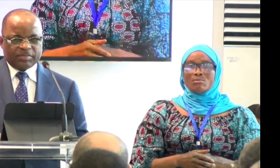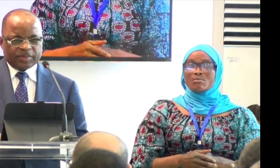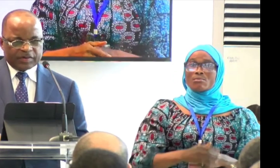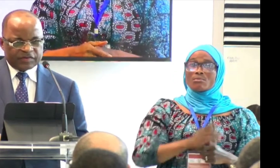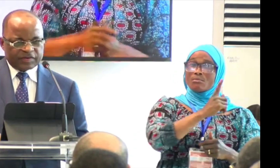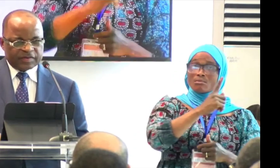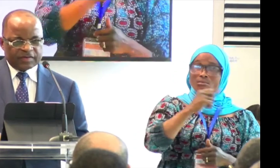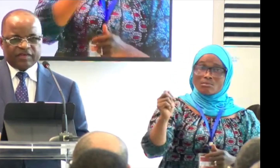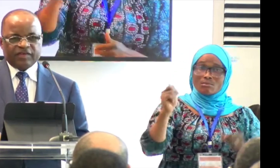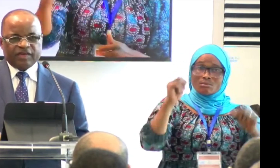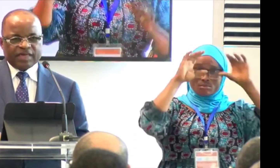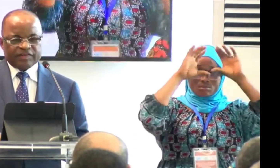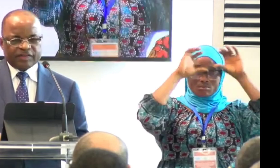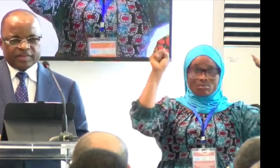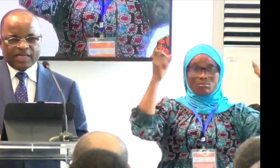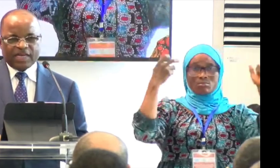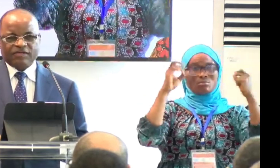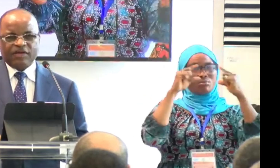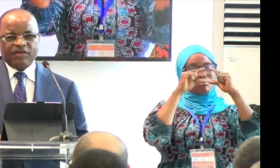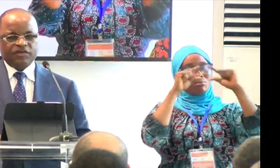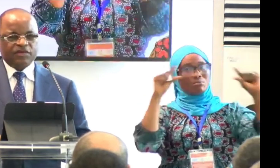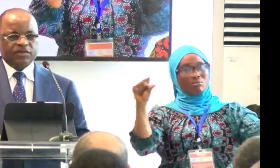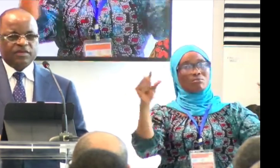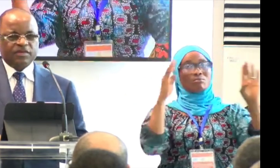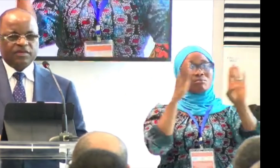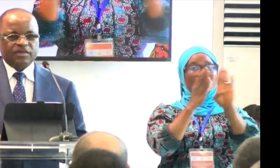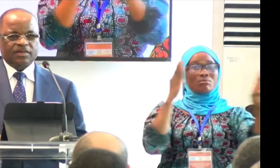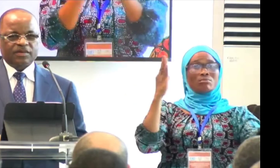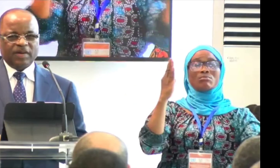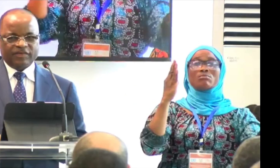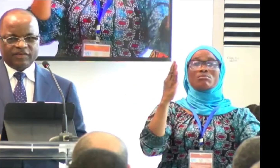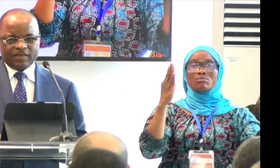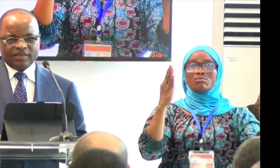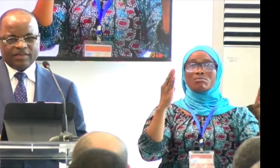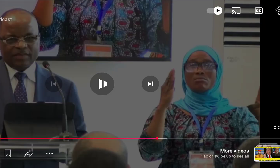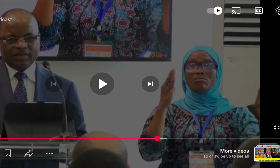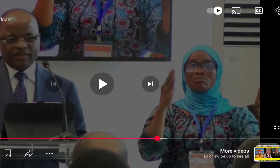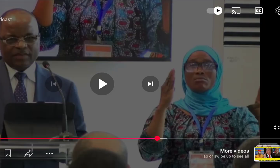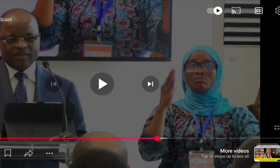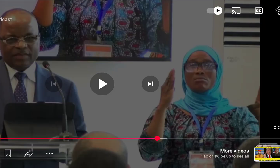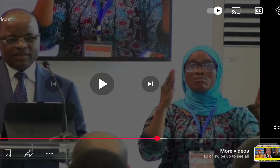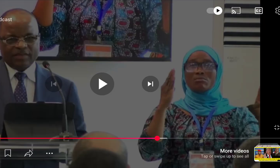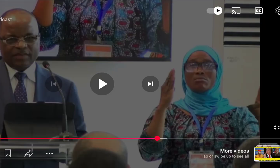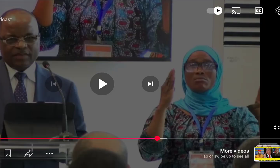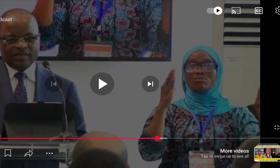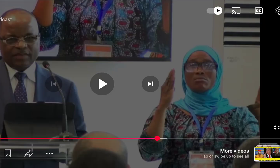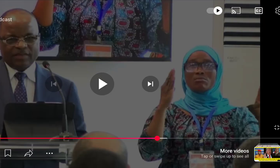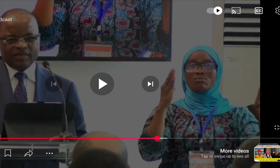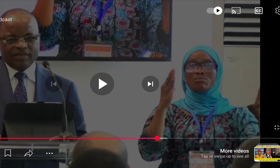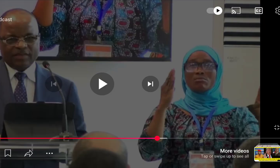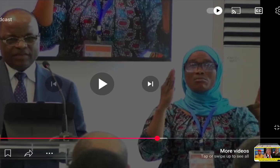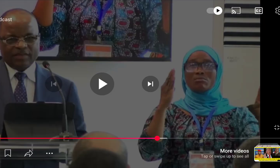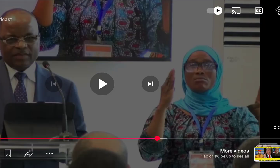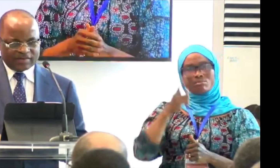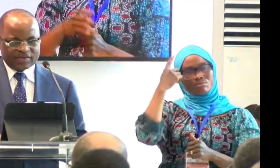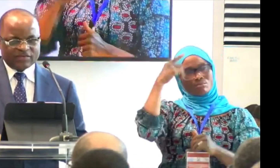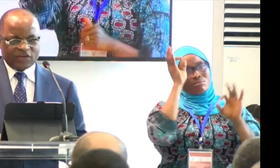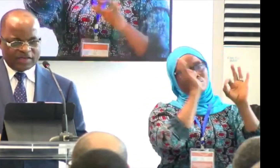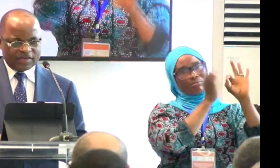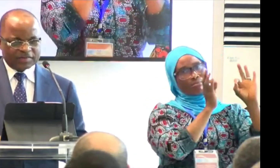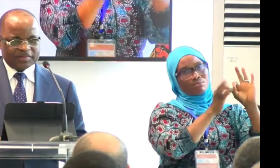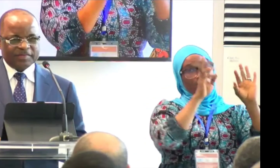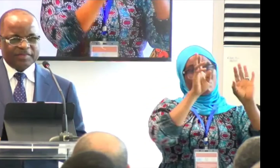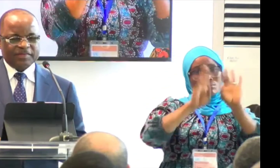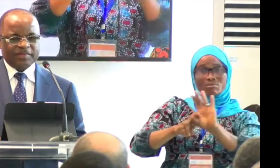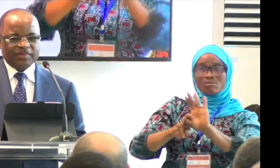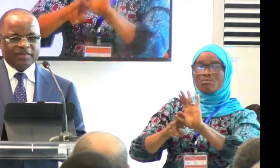The President of the General Assembly has also Can you drop your cross and follow me? the